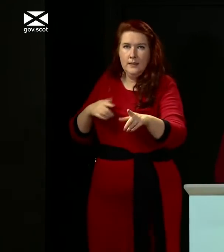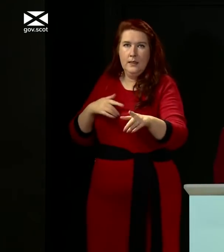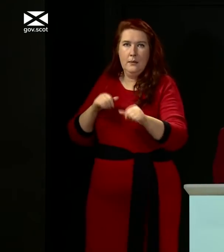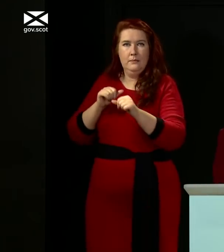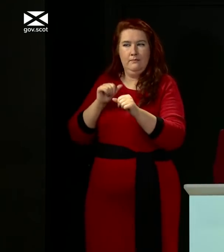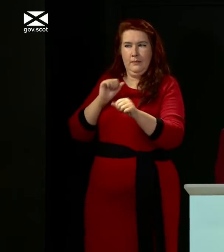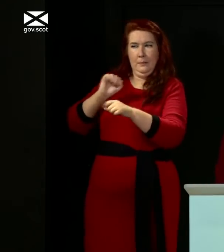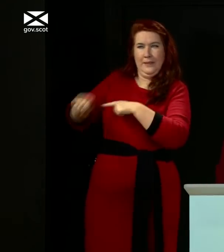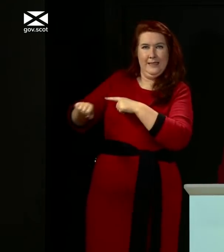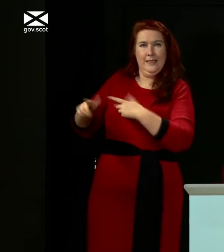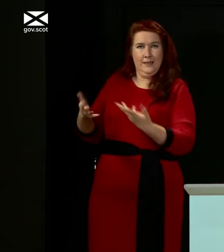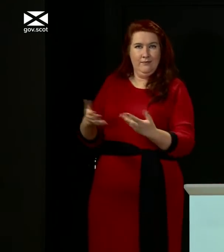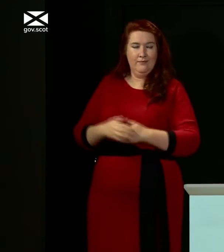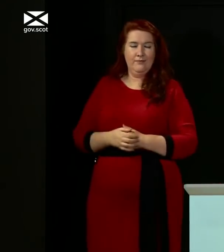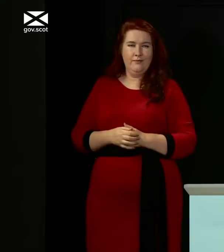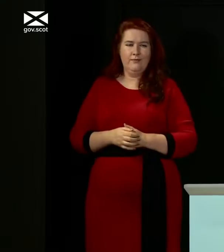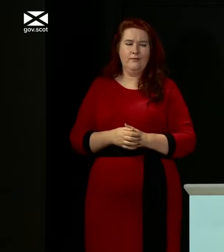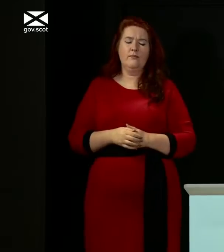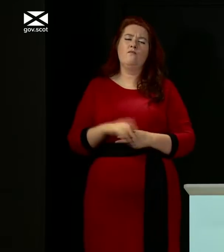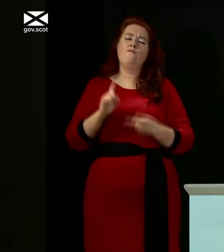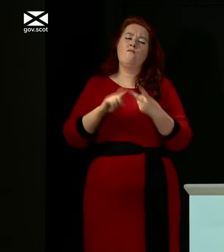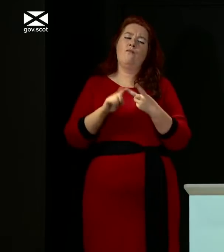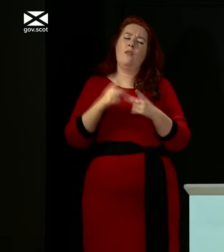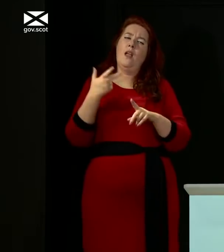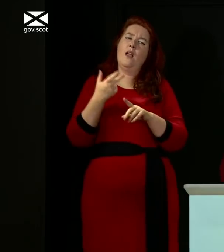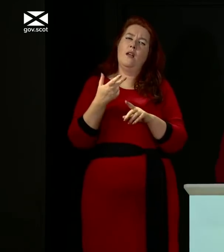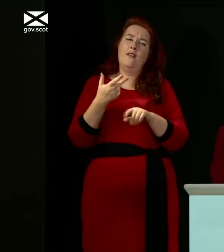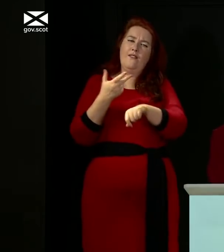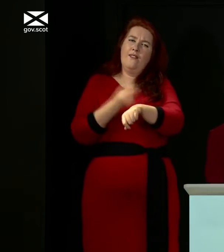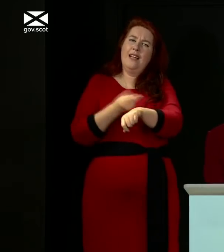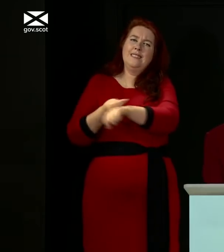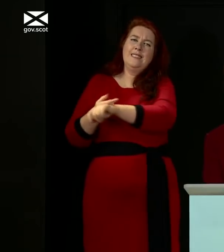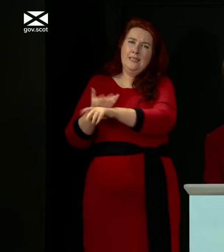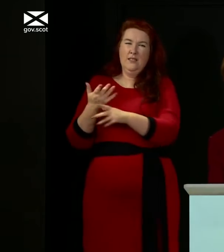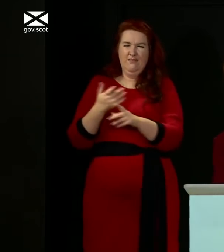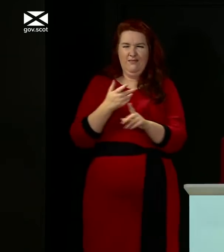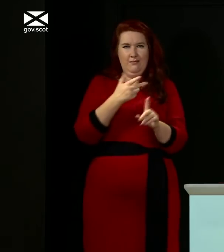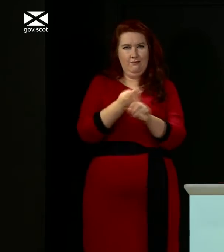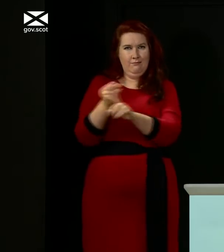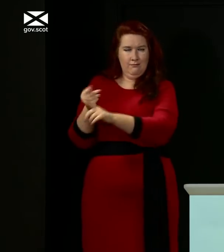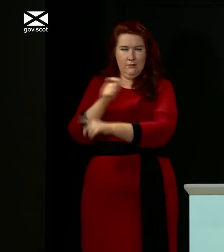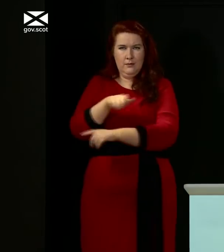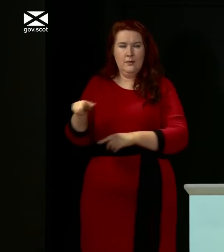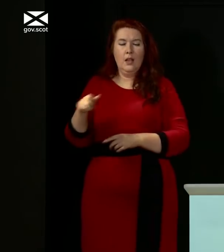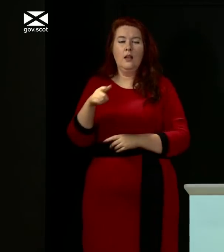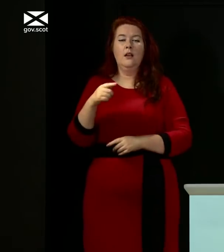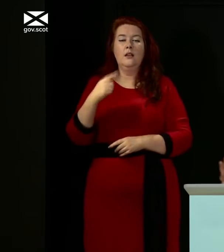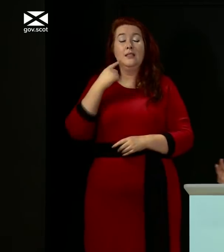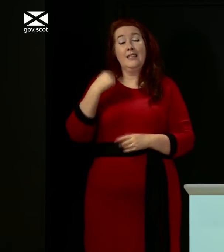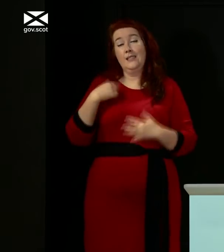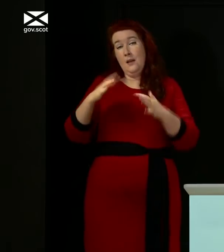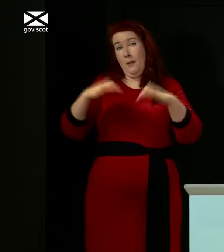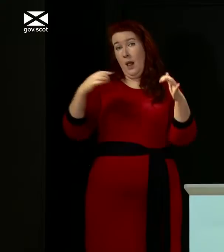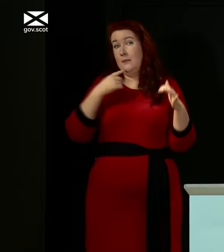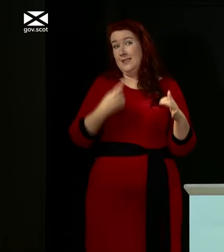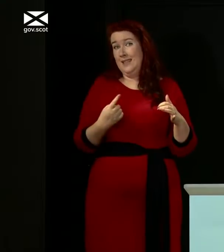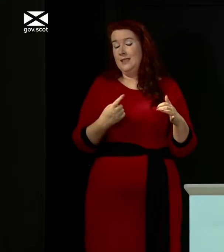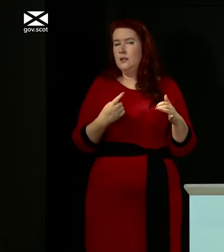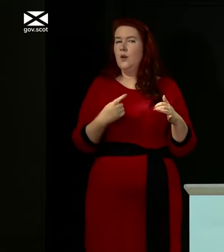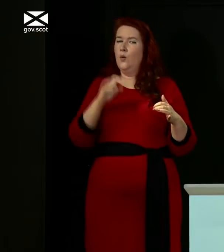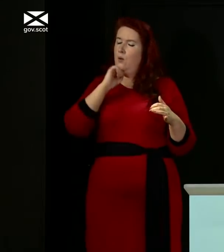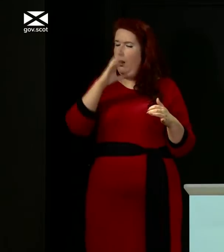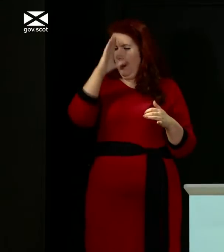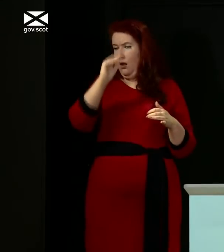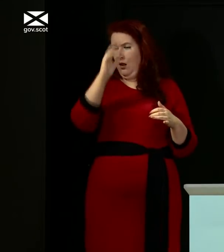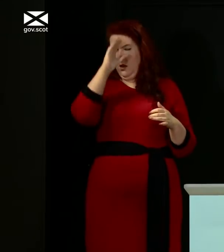On vaccination, really, the position is, as I set out in Parliament yesterday, we will update that position as often